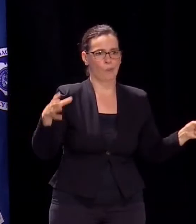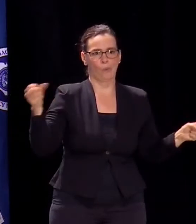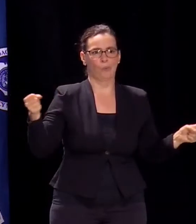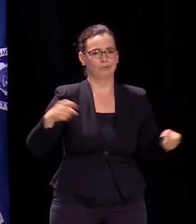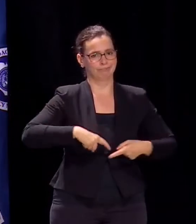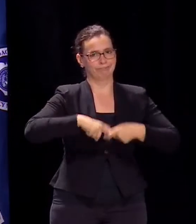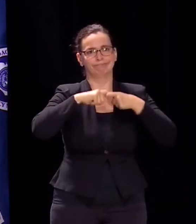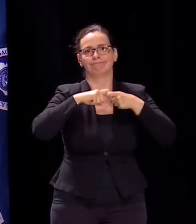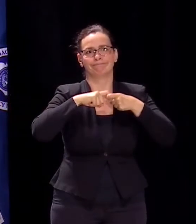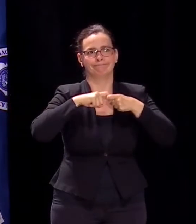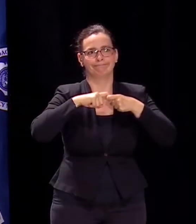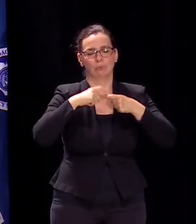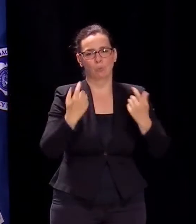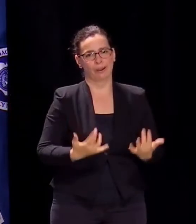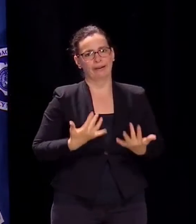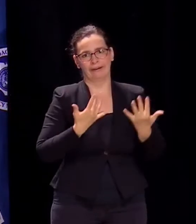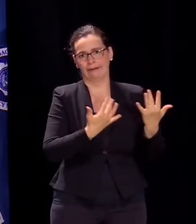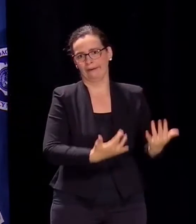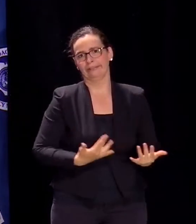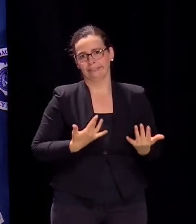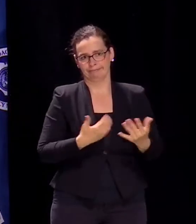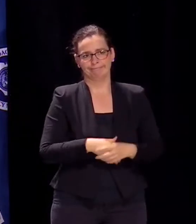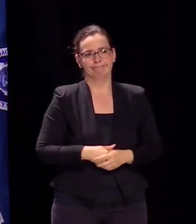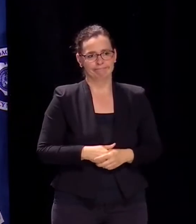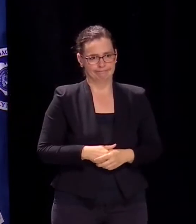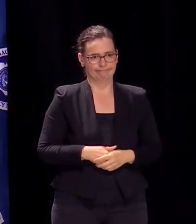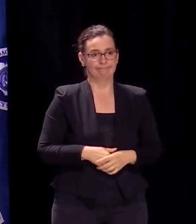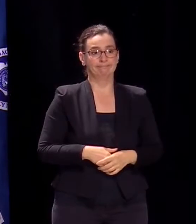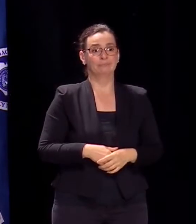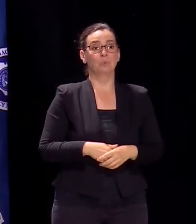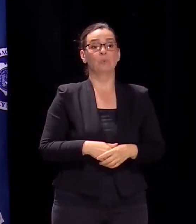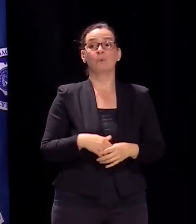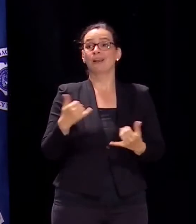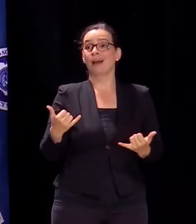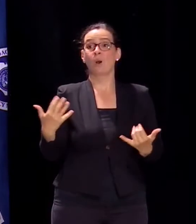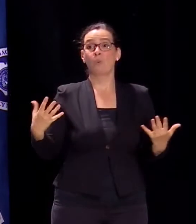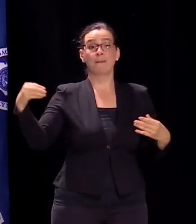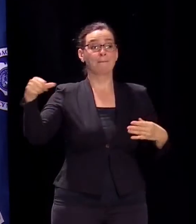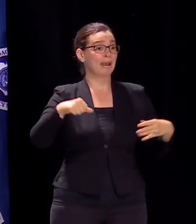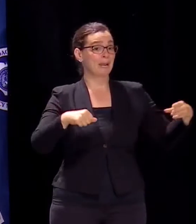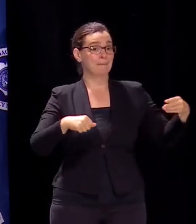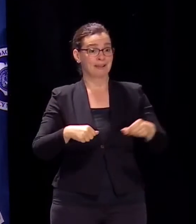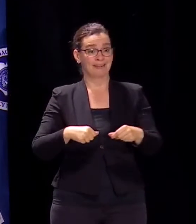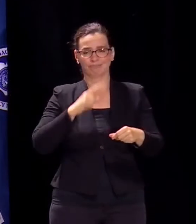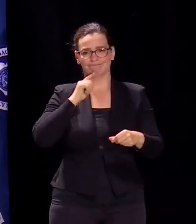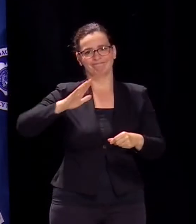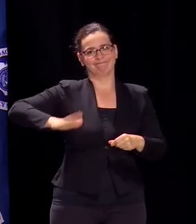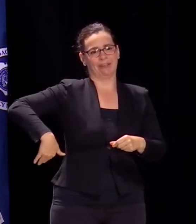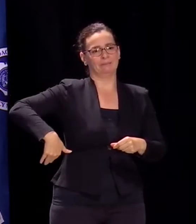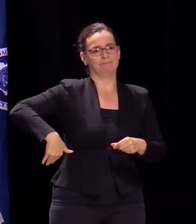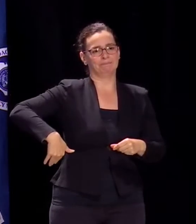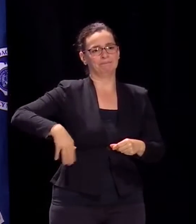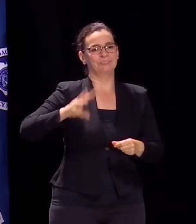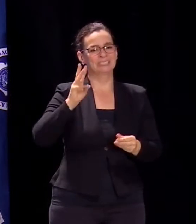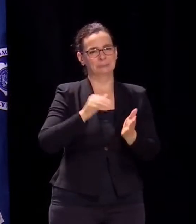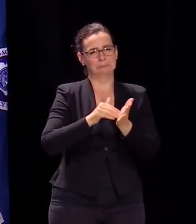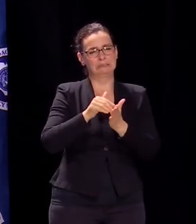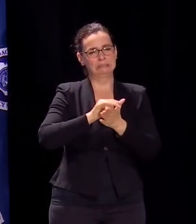down, instead of coming in on budget, are now trending $6 million off of budget. And in addition to